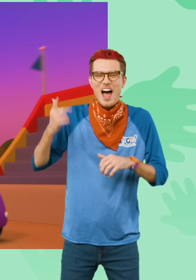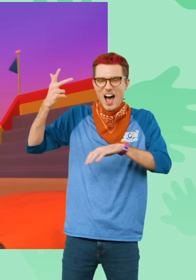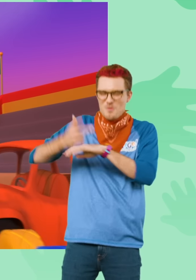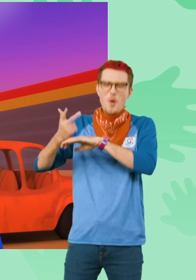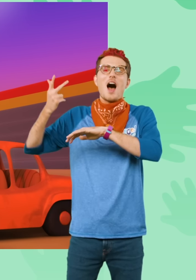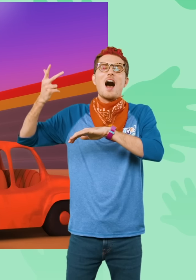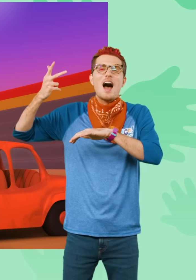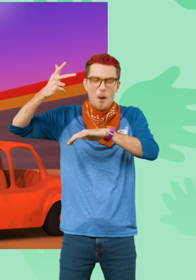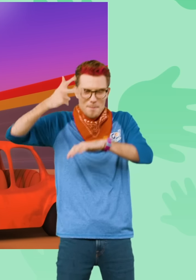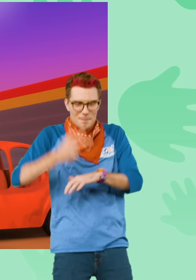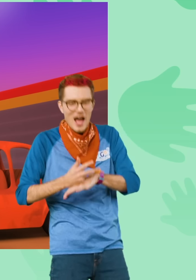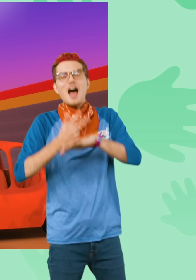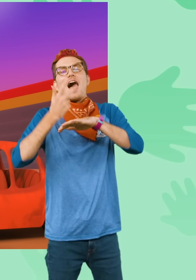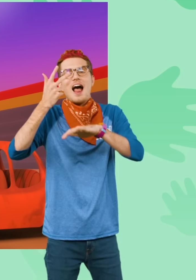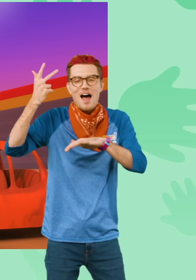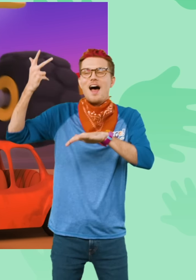Huh?